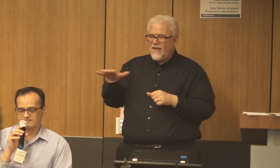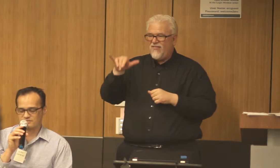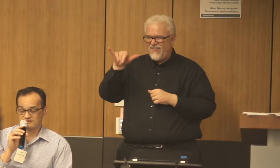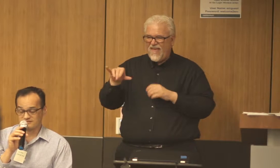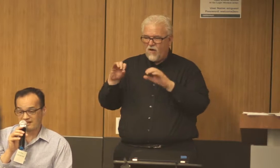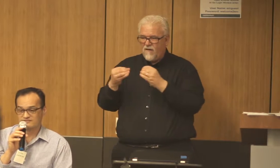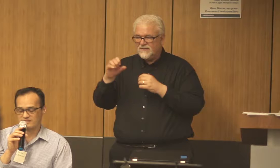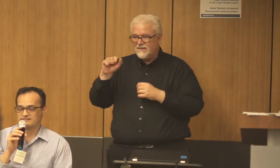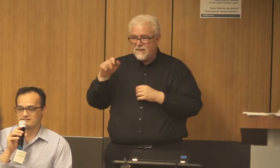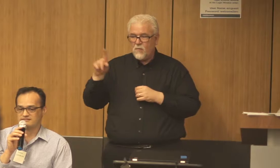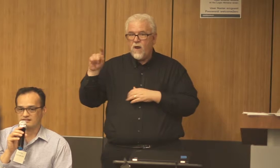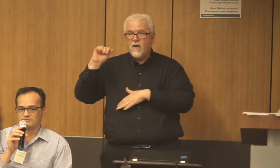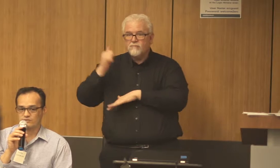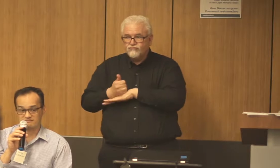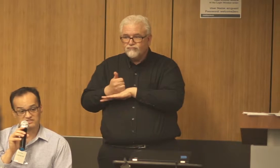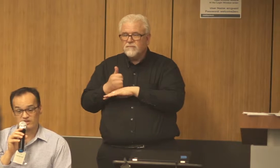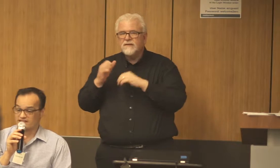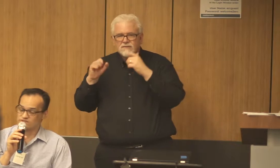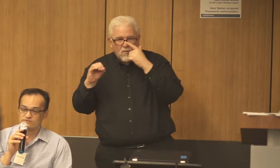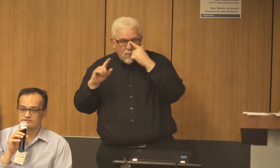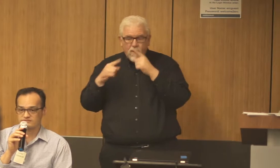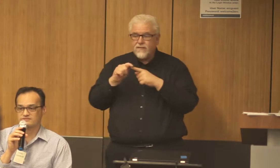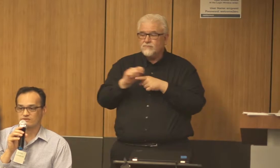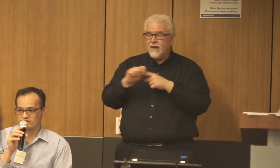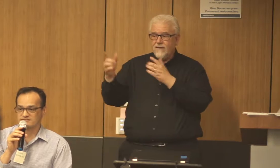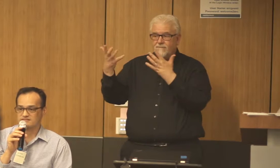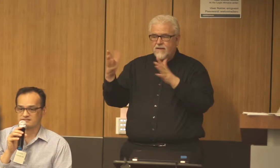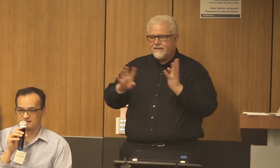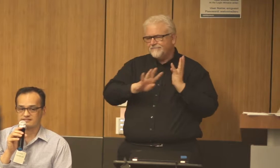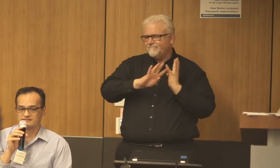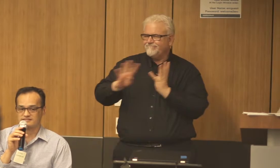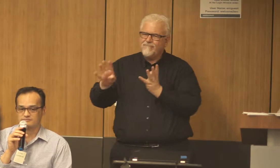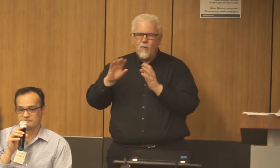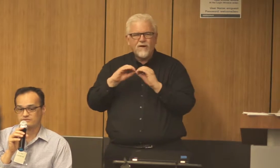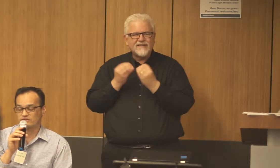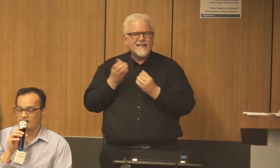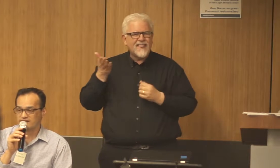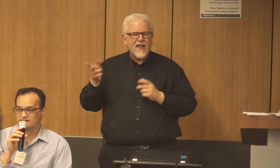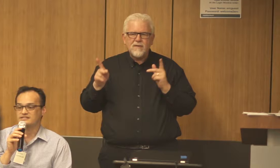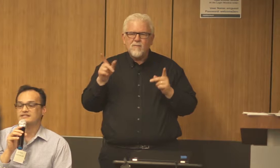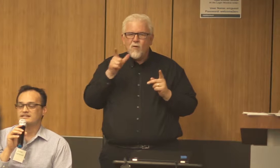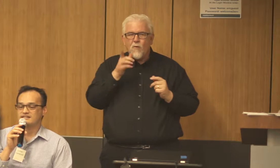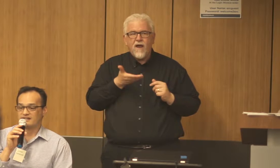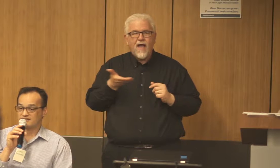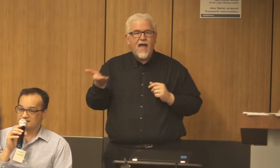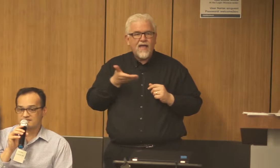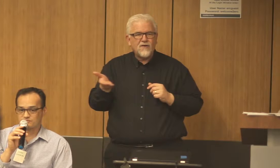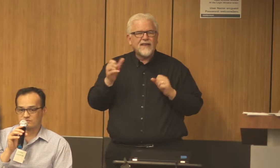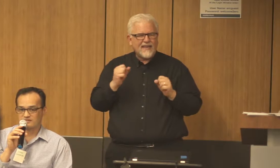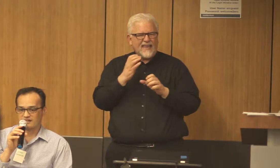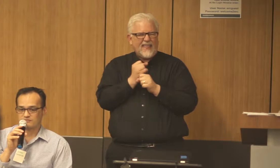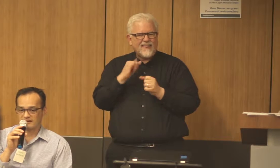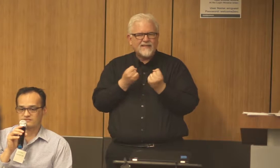office of SAP is at, so they when the training is over, there's this organization there that the people who are hired can get